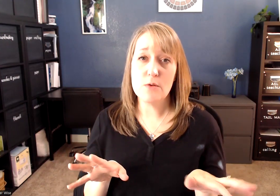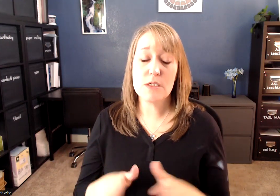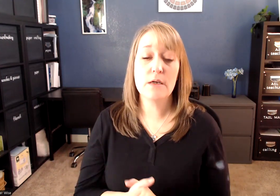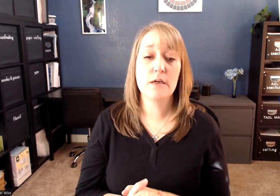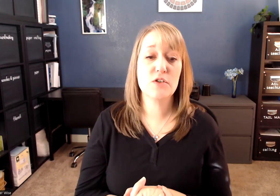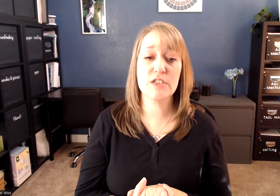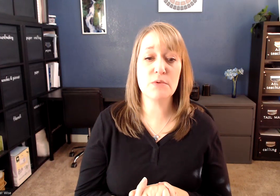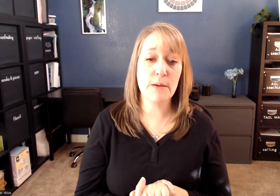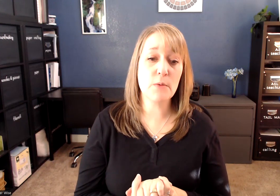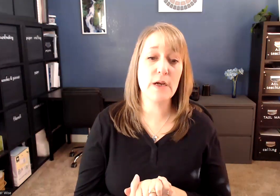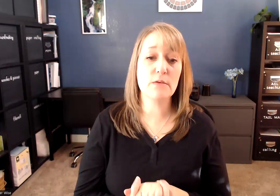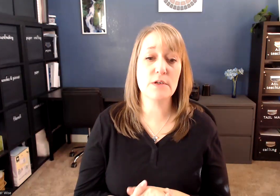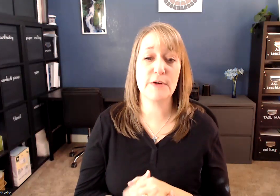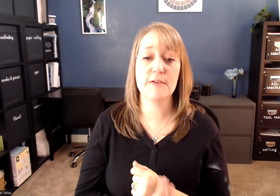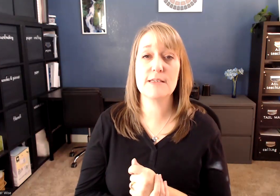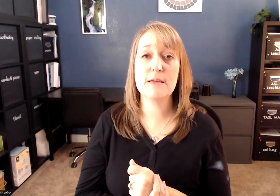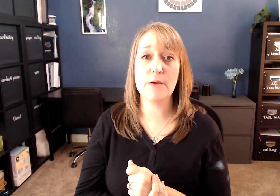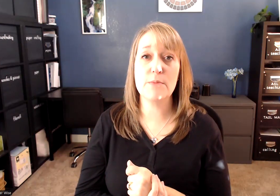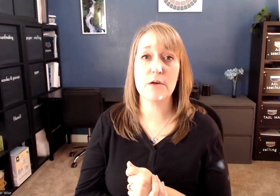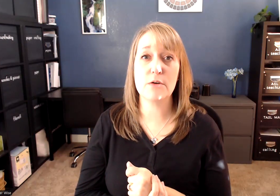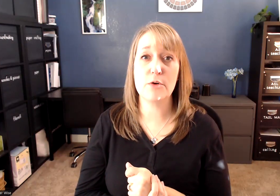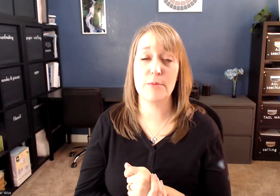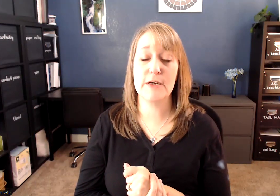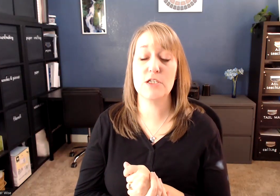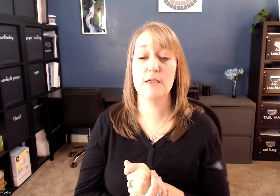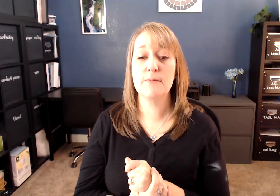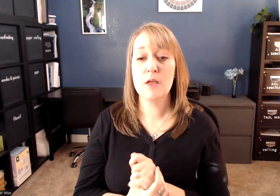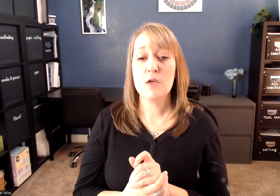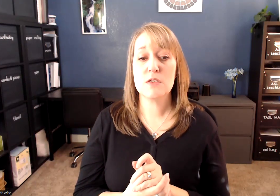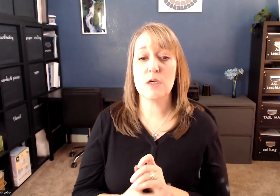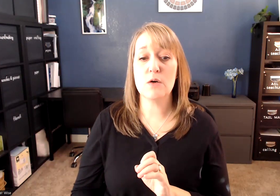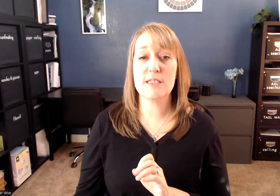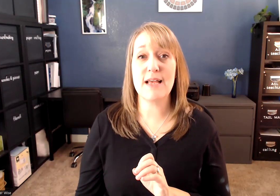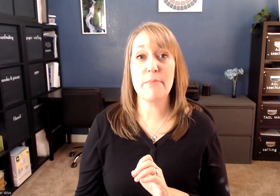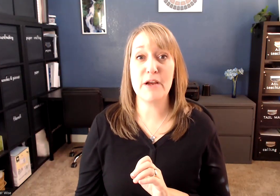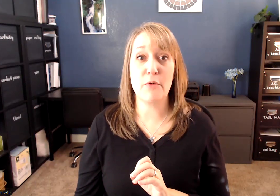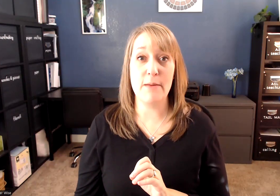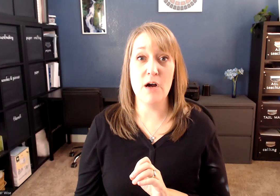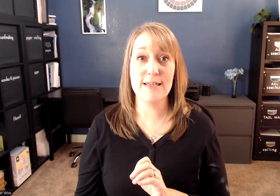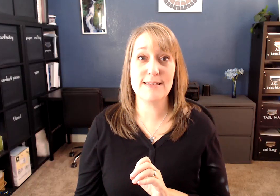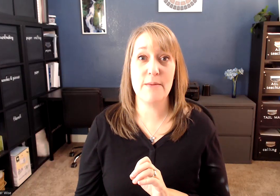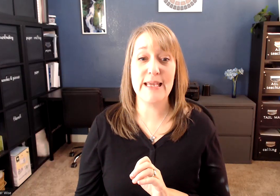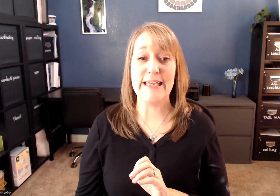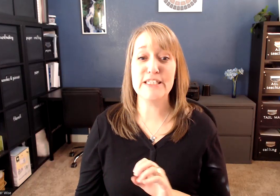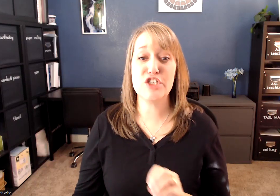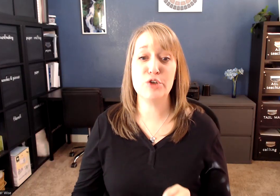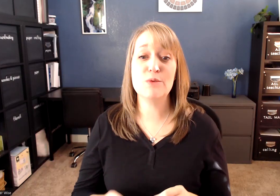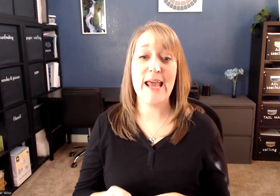note, just remember what you learned previously about numerical incorporation. So to sign my grandma is coming in 2